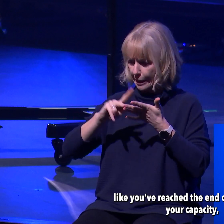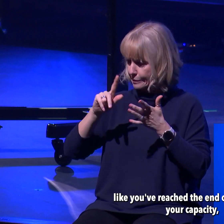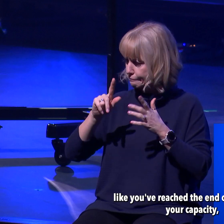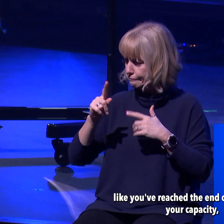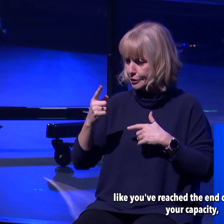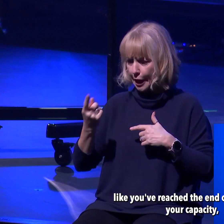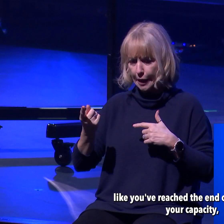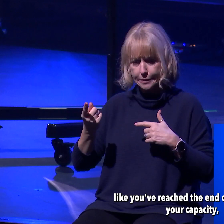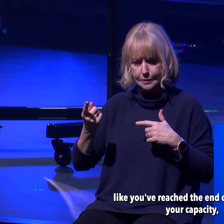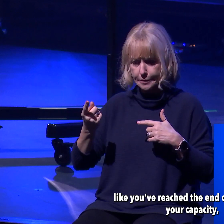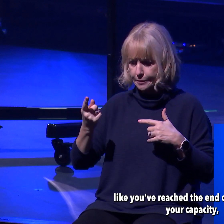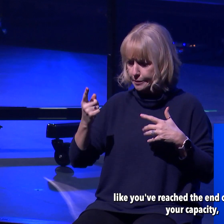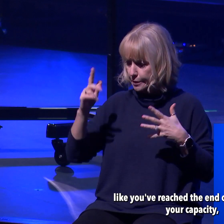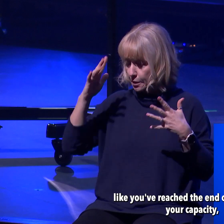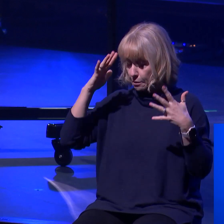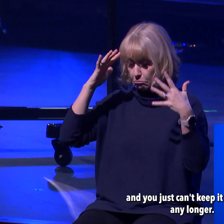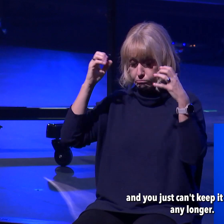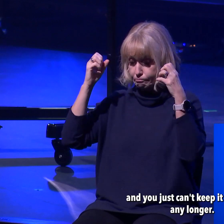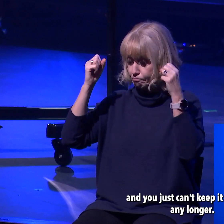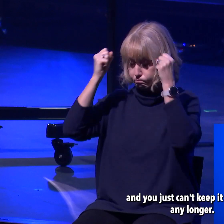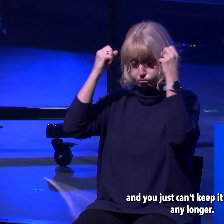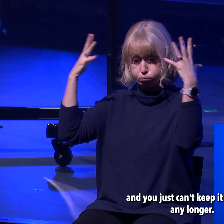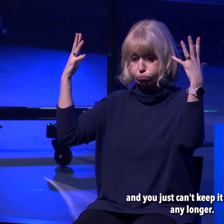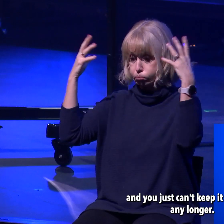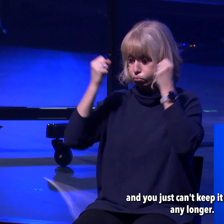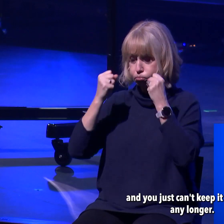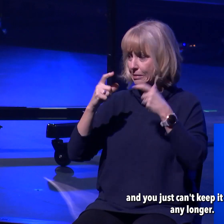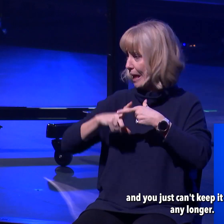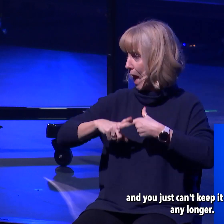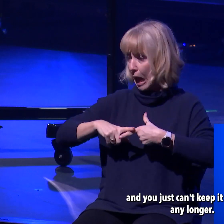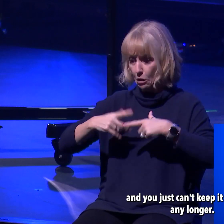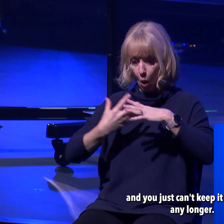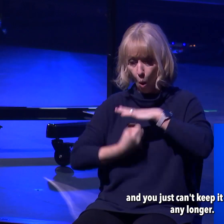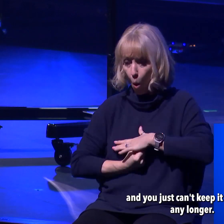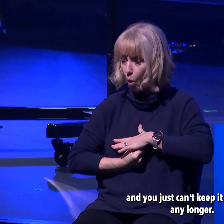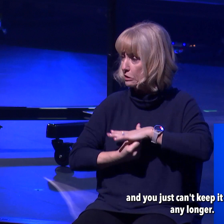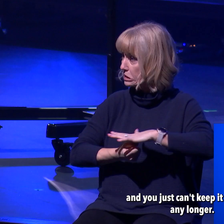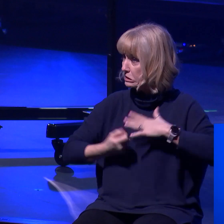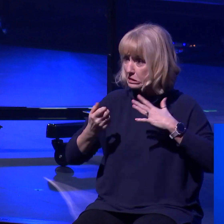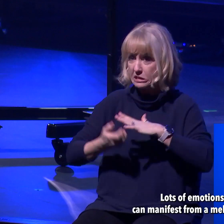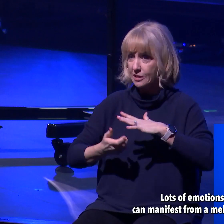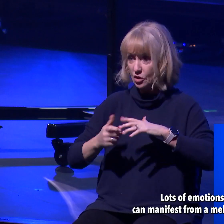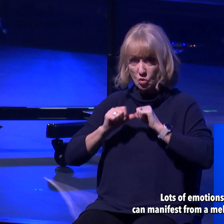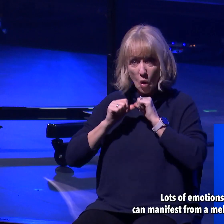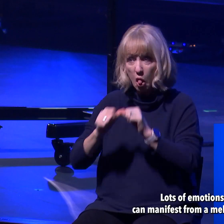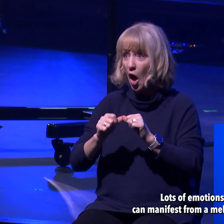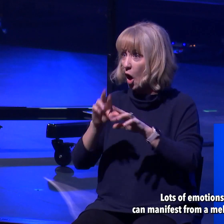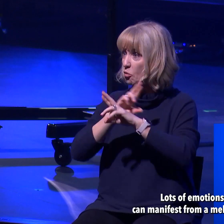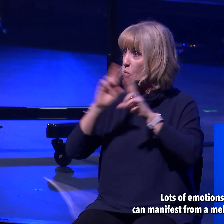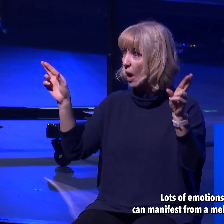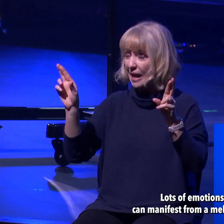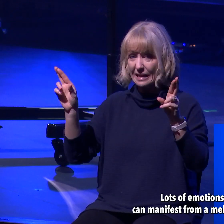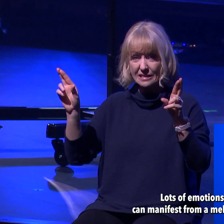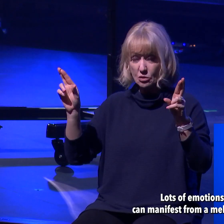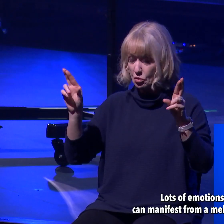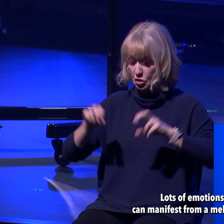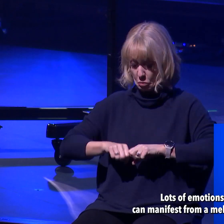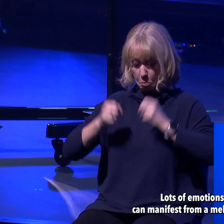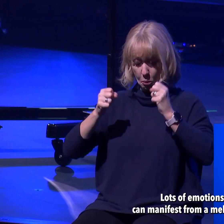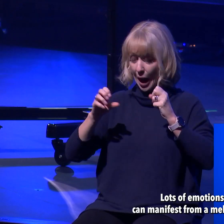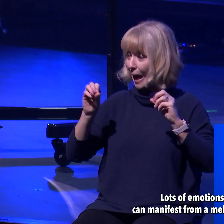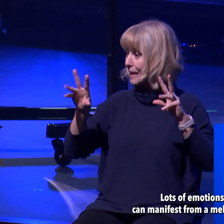the end of your rope, your capacity, and you just can't keep it together any longer. Lots of emotions can manifest